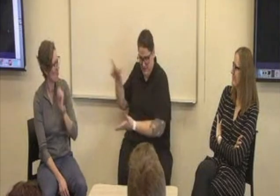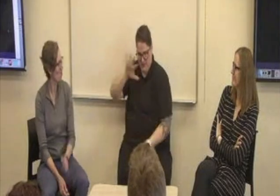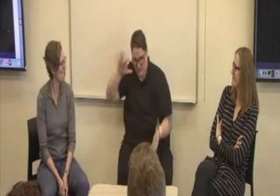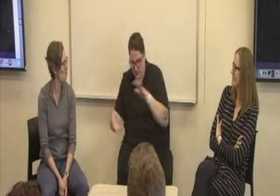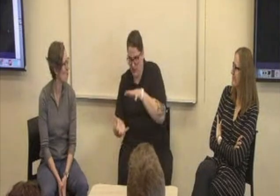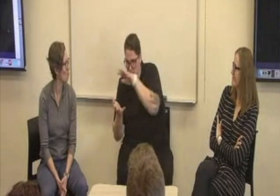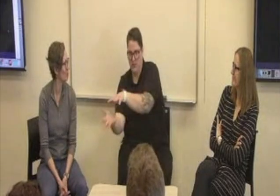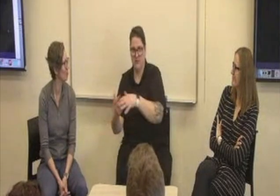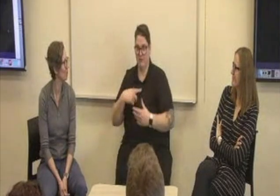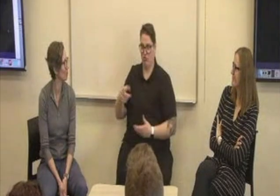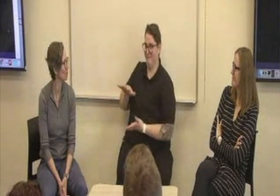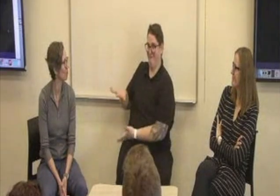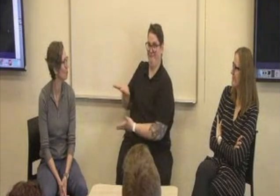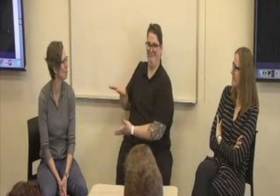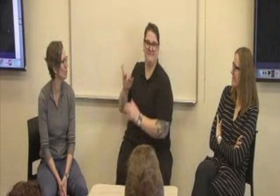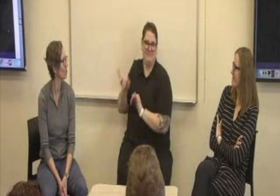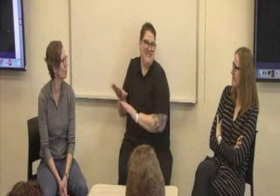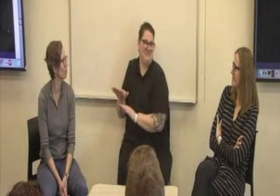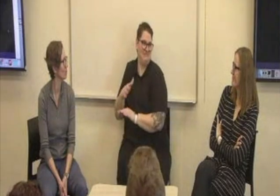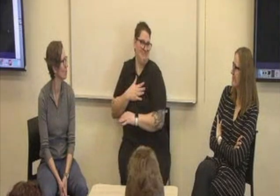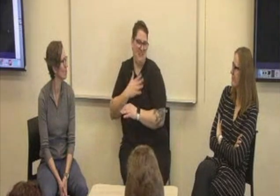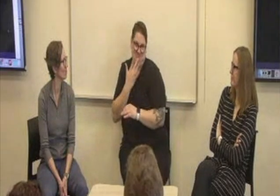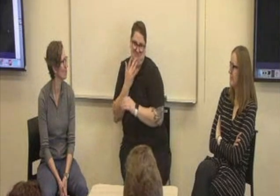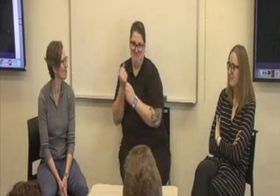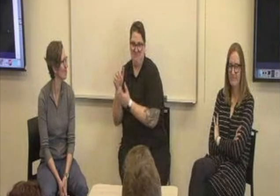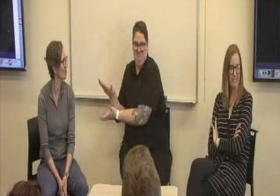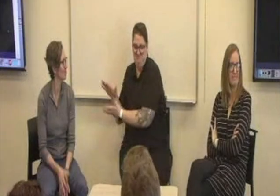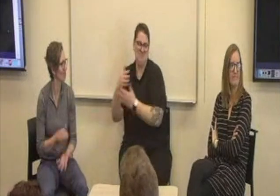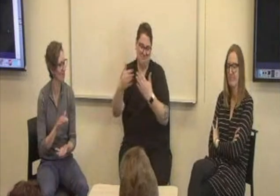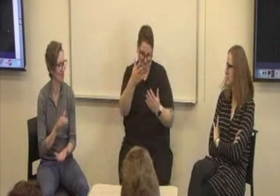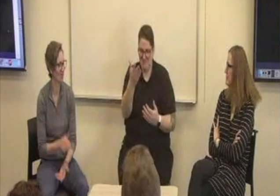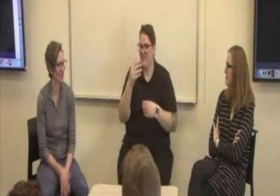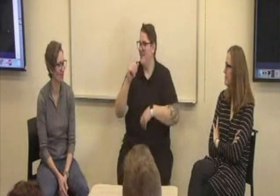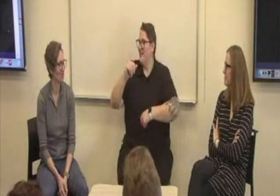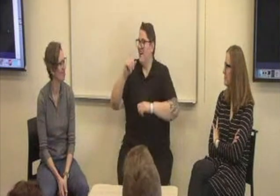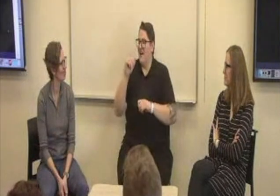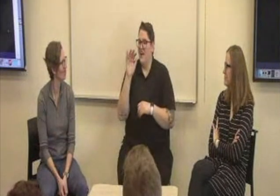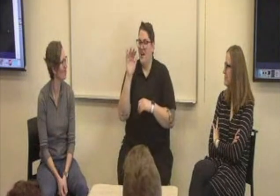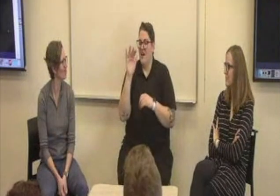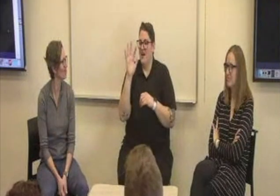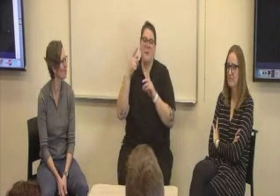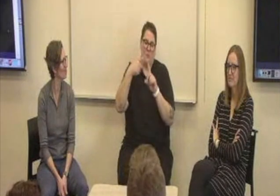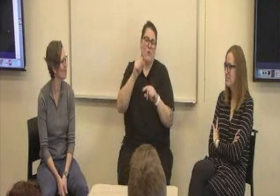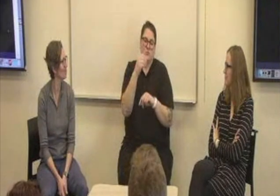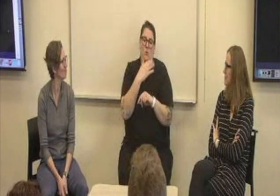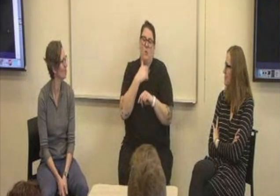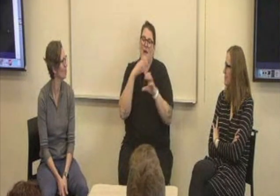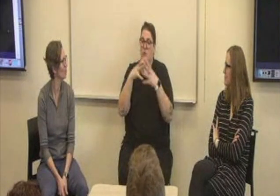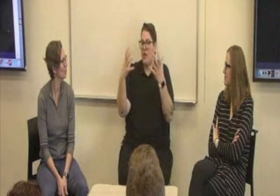is the language expert here. I'm just the one giving the information. So that's my preferred sign.